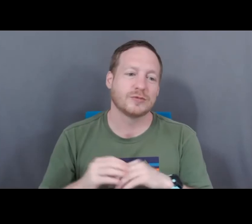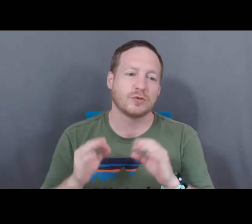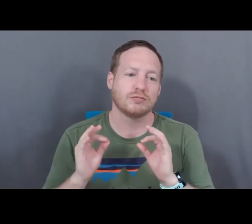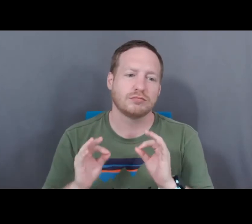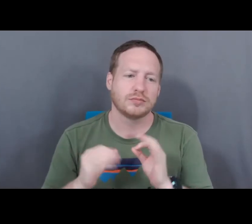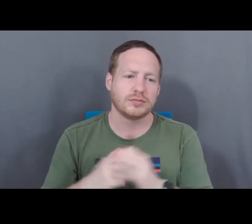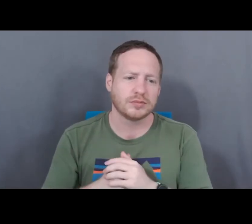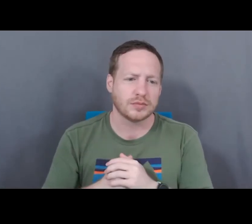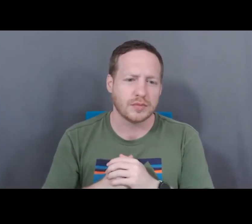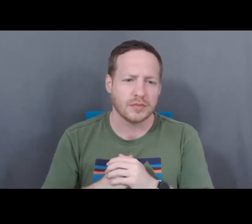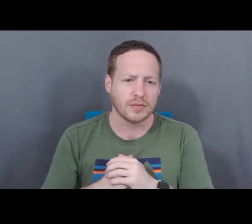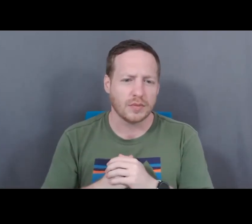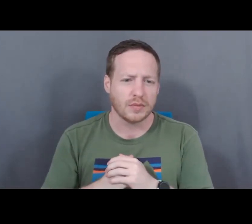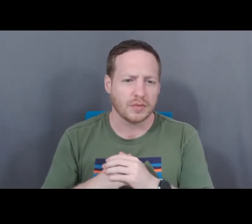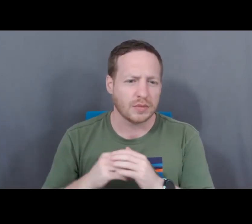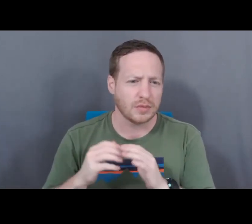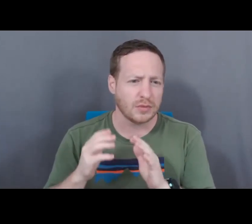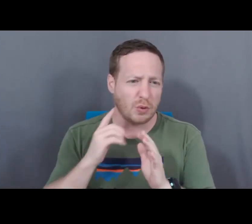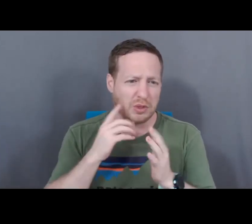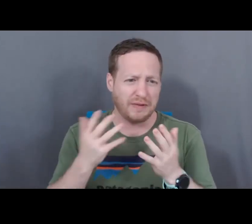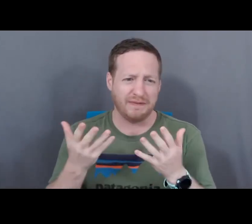probably be working on this Thursday and Friday this week.